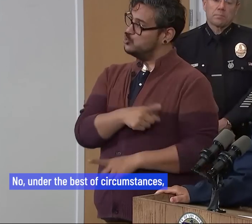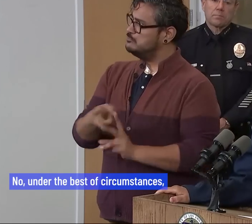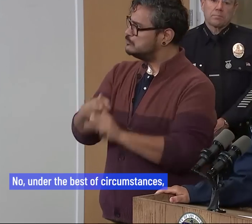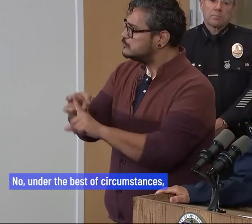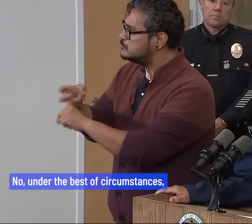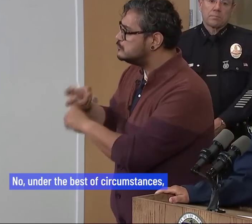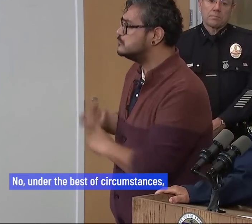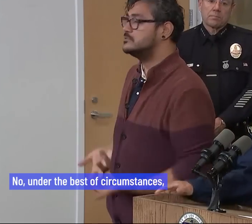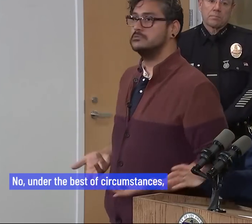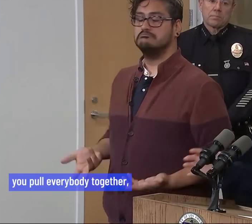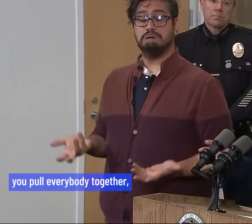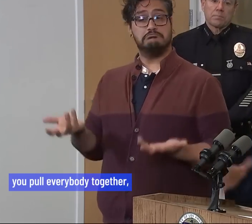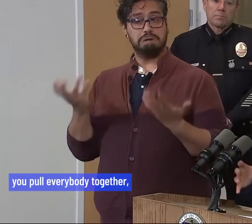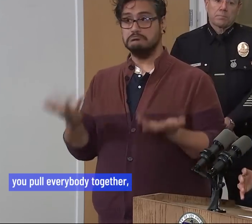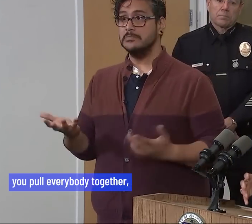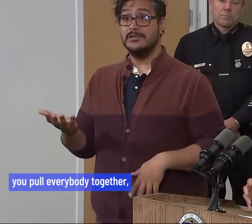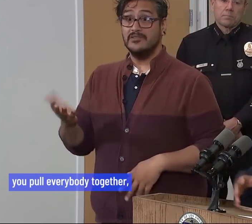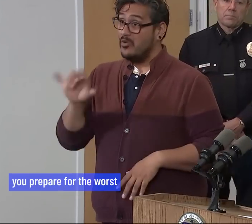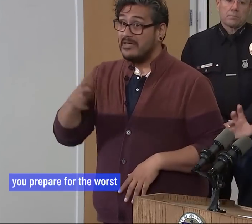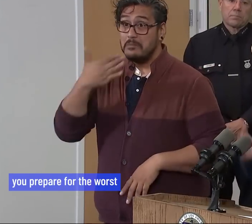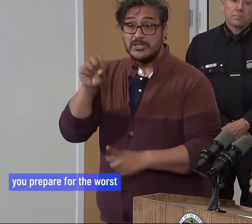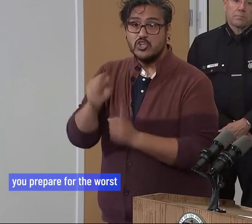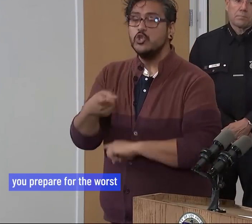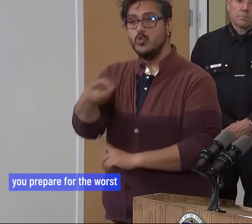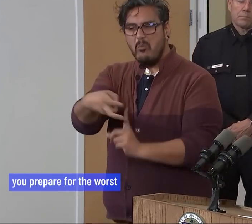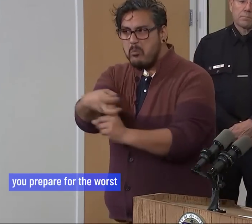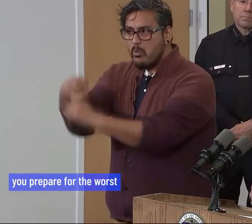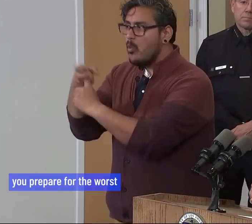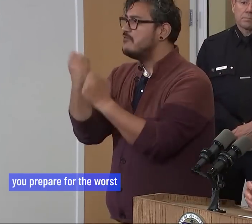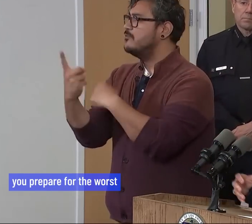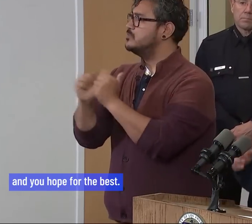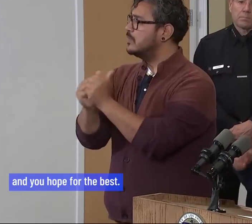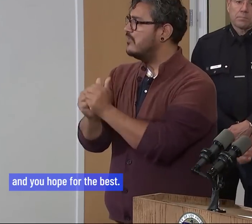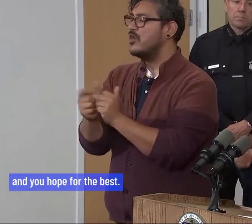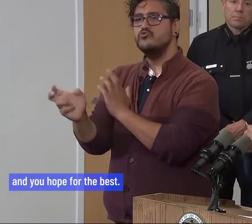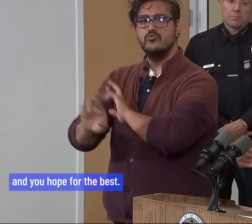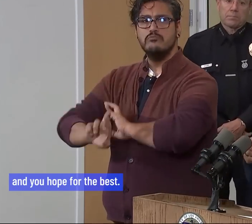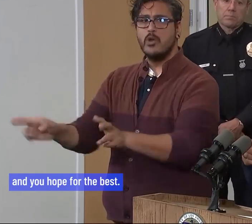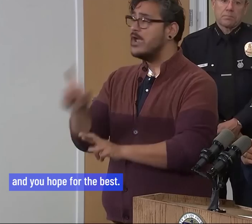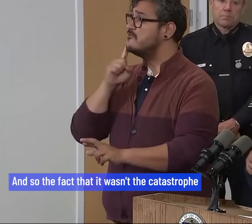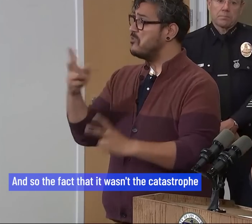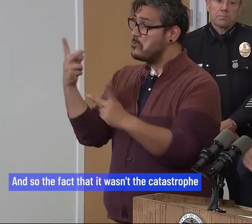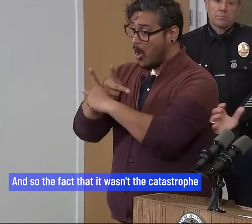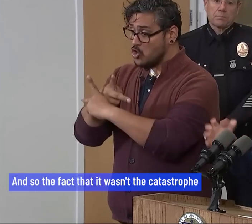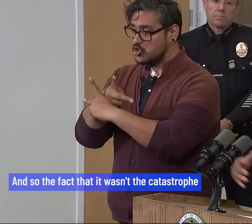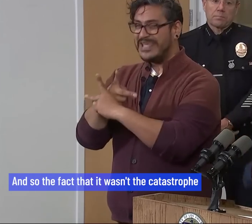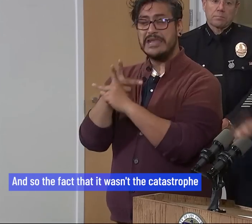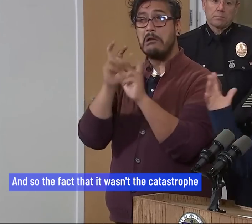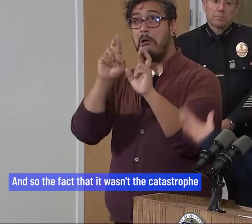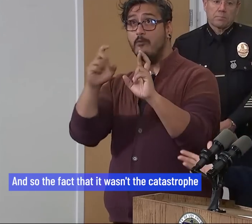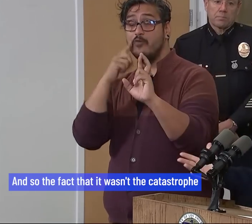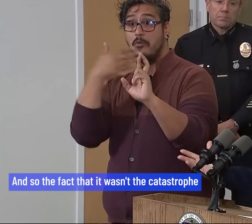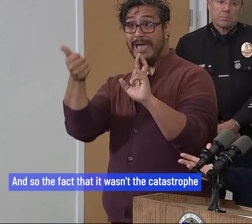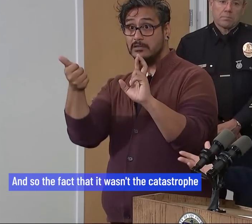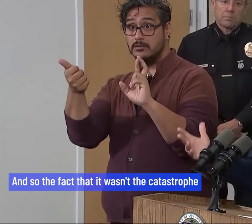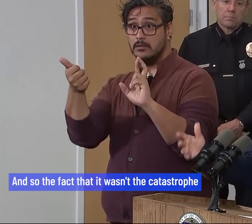the best of circumstances, you pull everybody together, you prepare for the worst, and you hope for the best. And so the fact that it